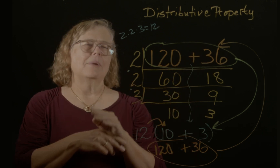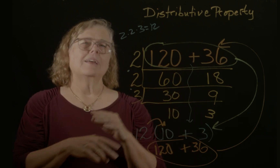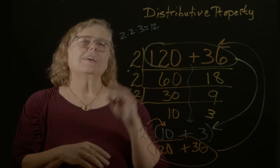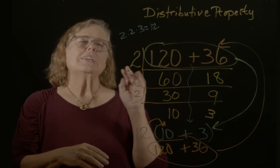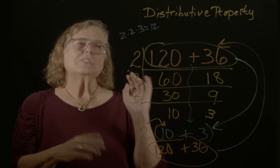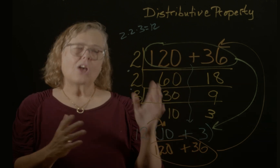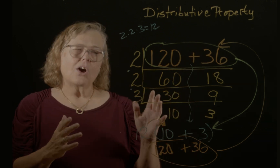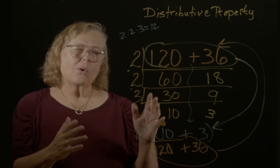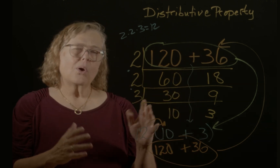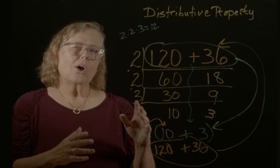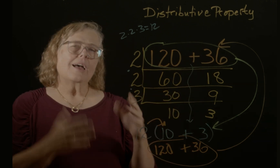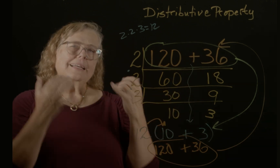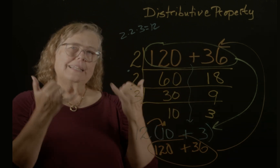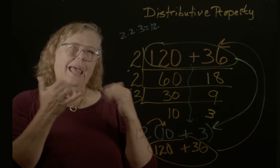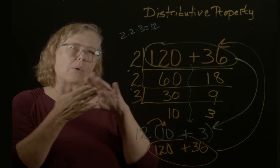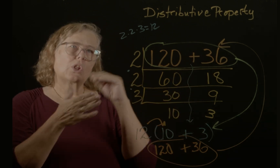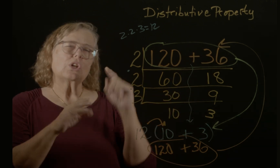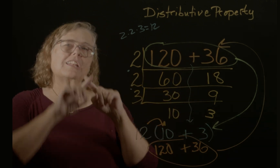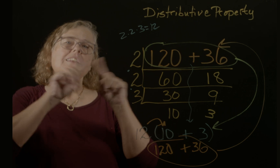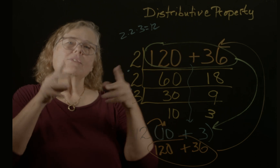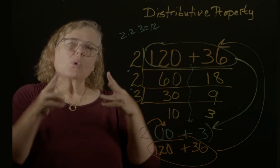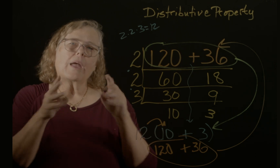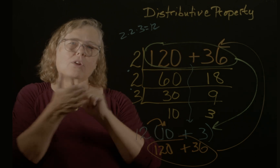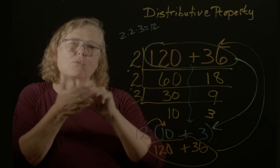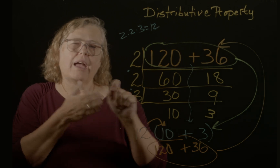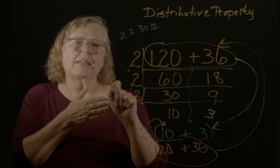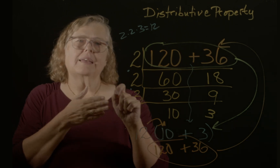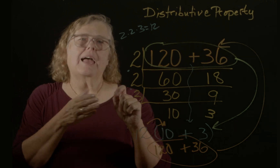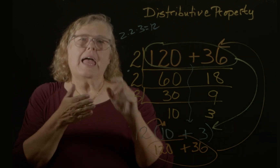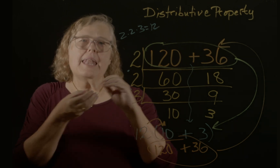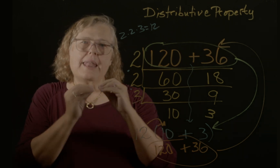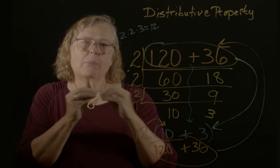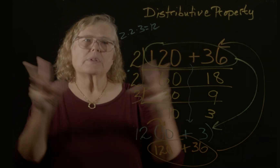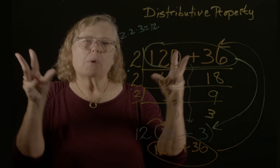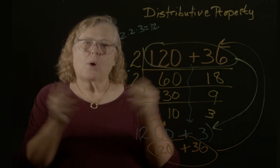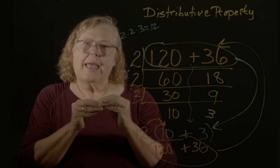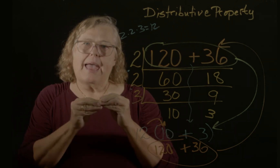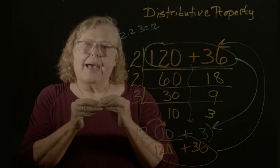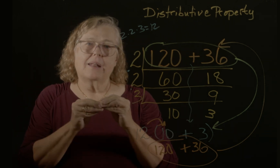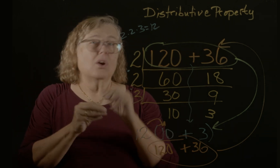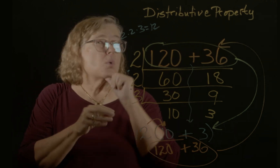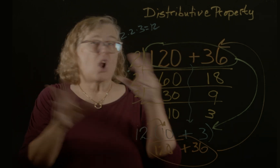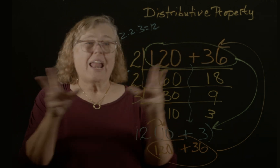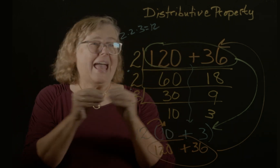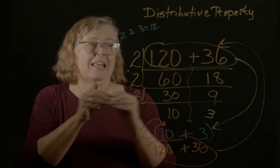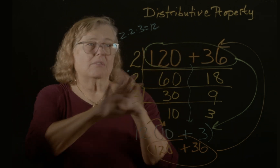It is perfect. We did a perfect job. All right, so now we've learned a different way that we can write two big numbers that we're